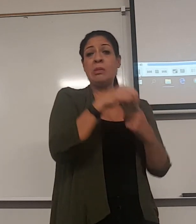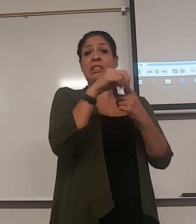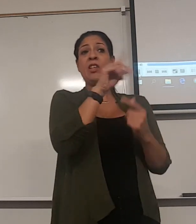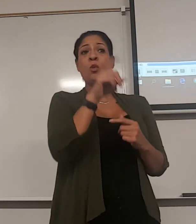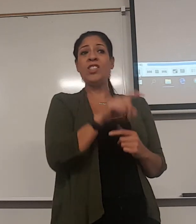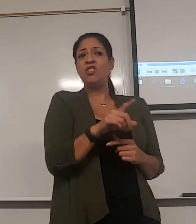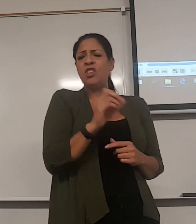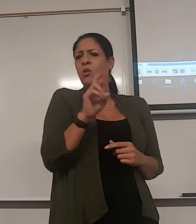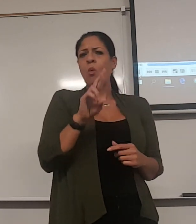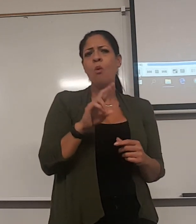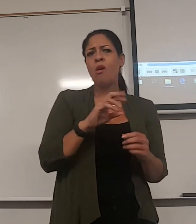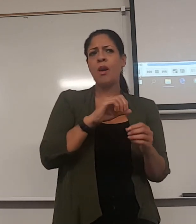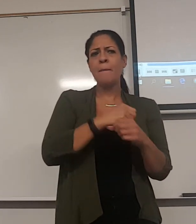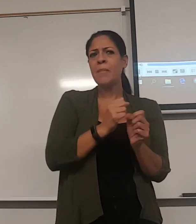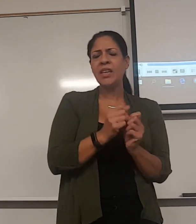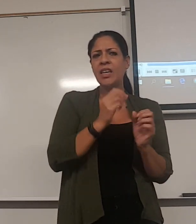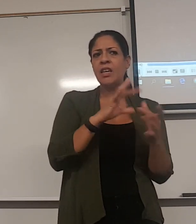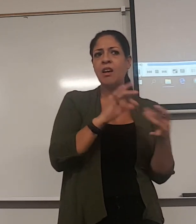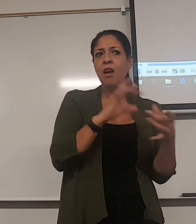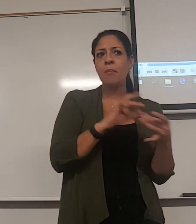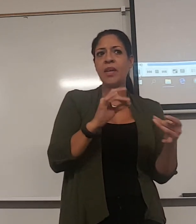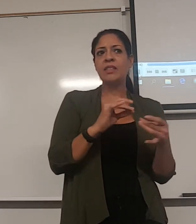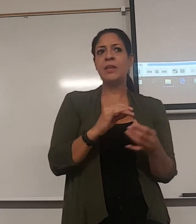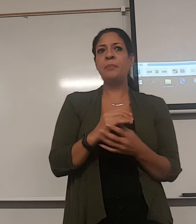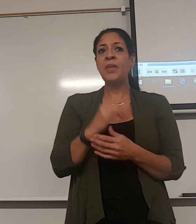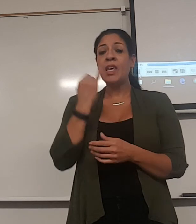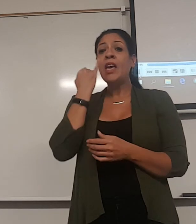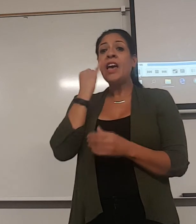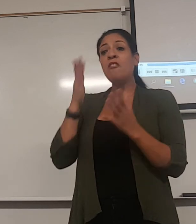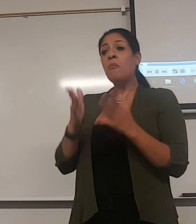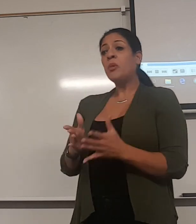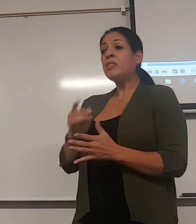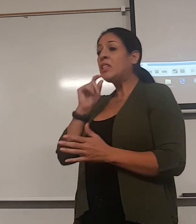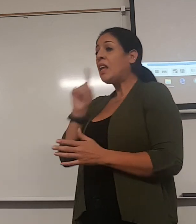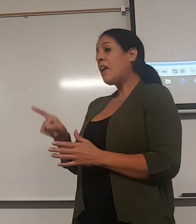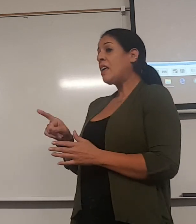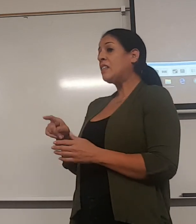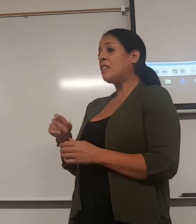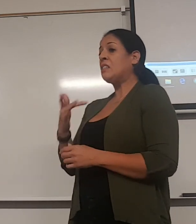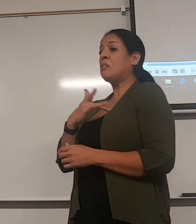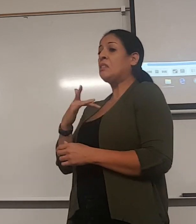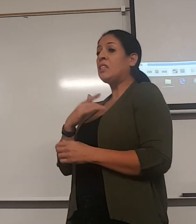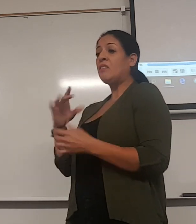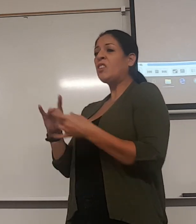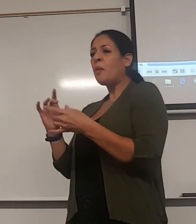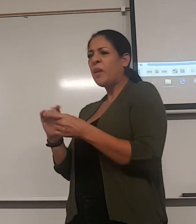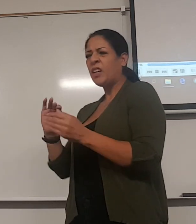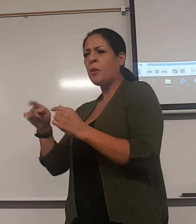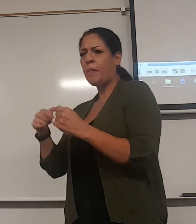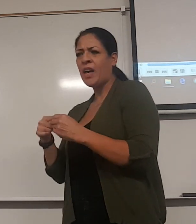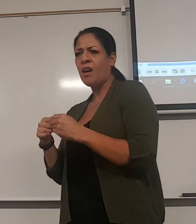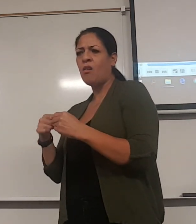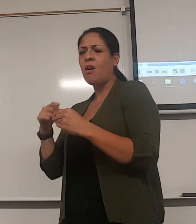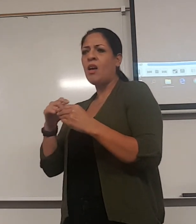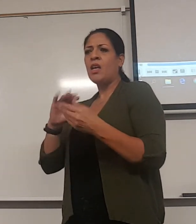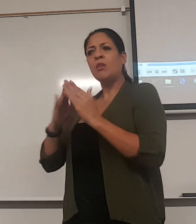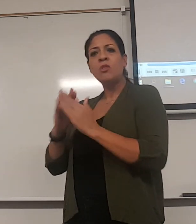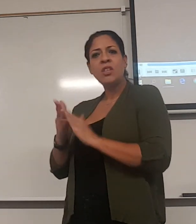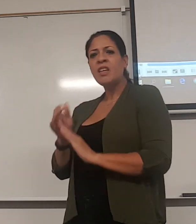sometimes people ask insensitive questions about the Black community, but they aren't always being mean about it. They just are